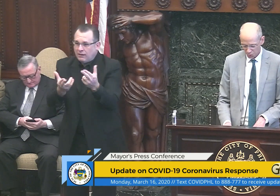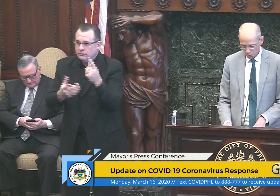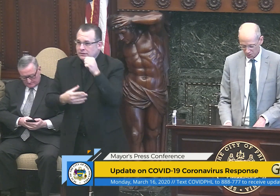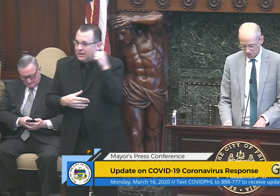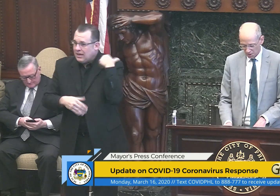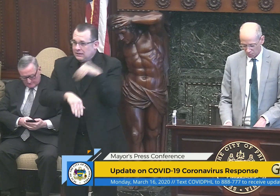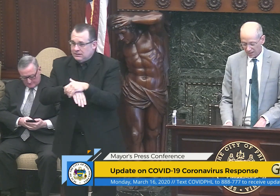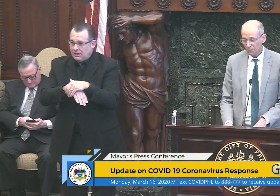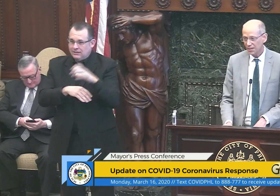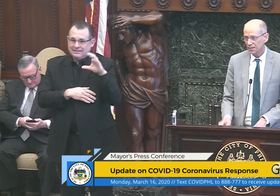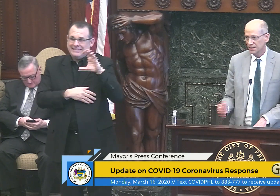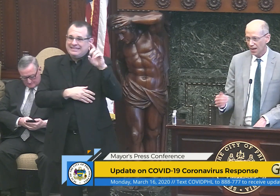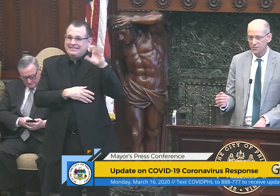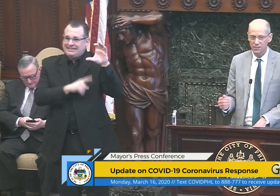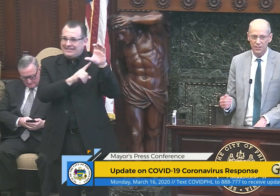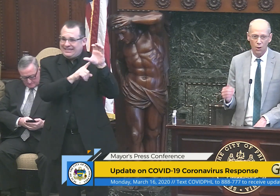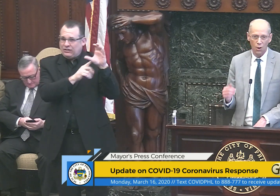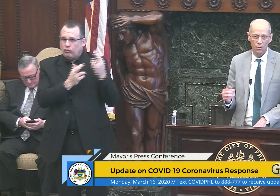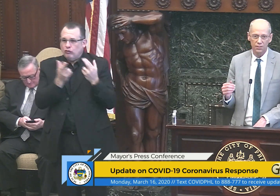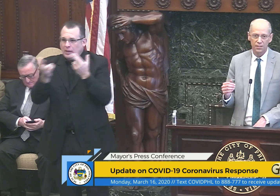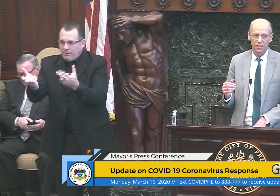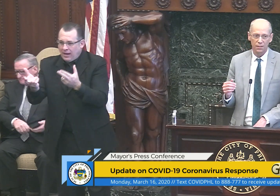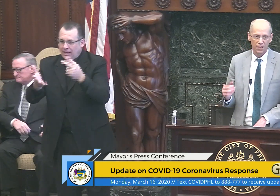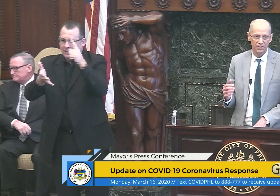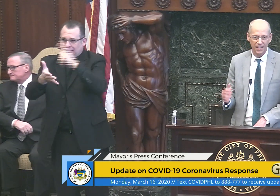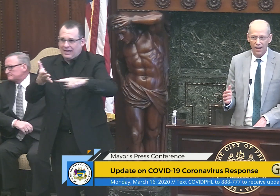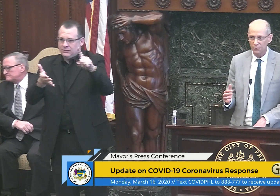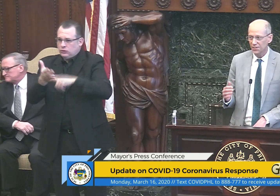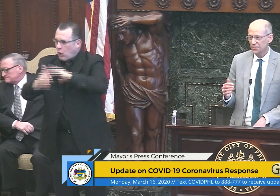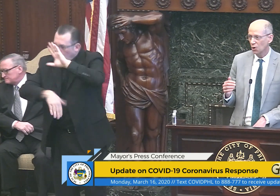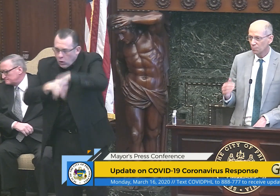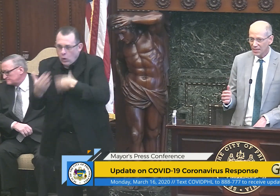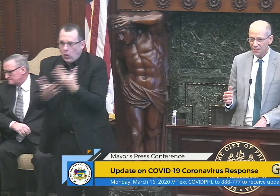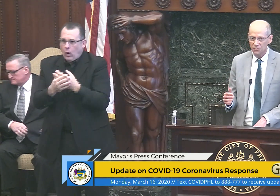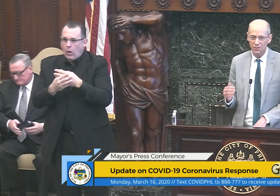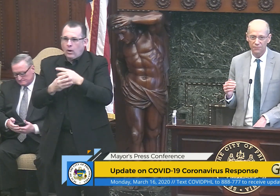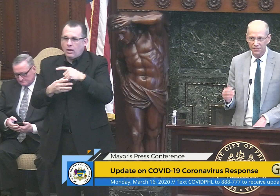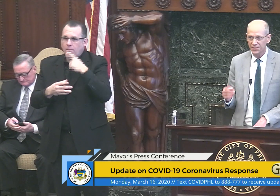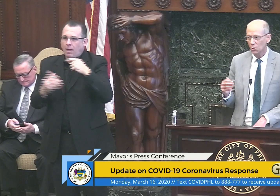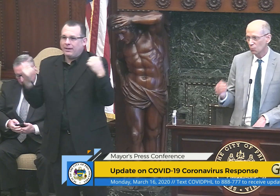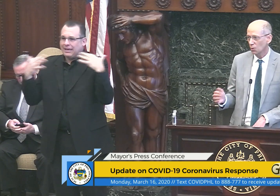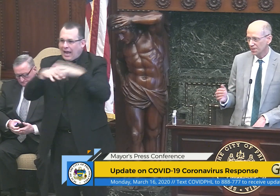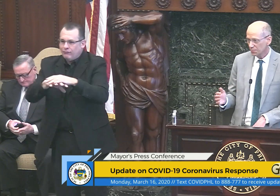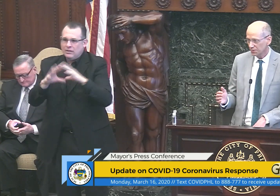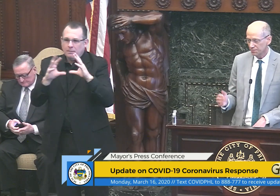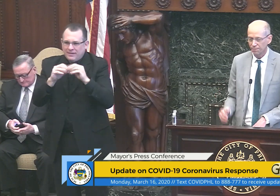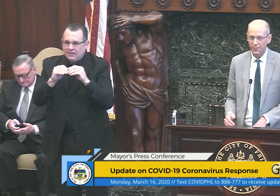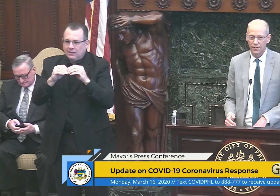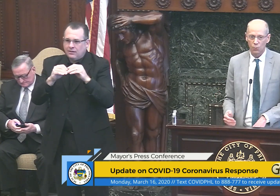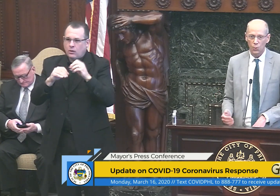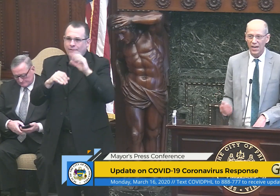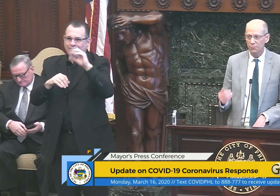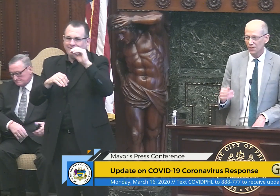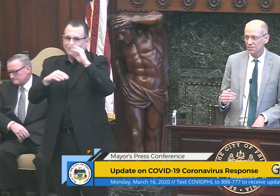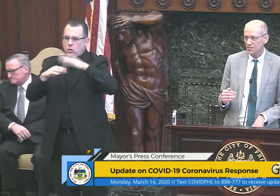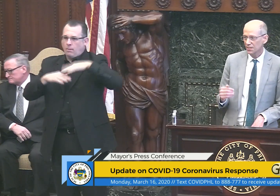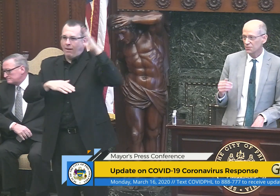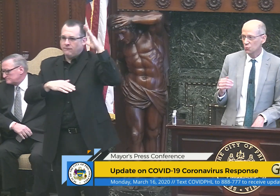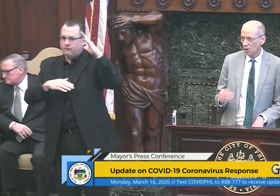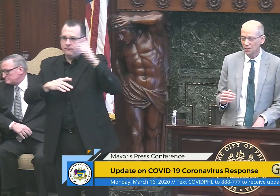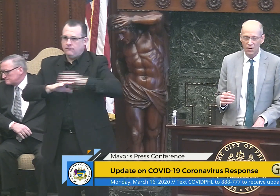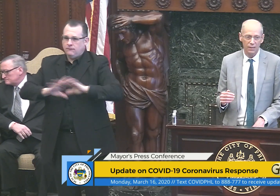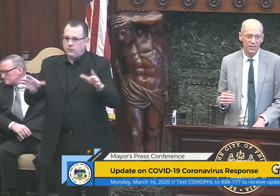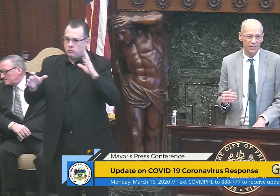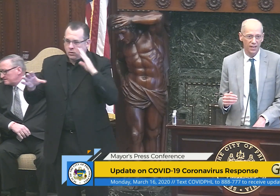Disease Control recommended canceling all public gatherings and all meetings with 50 or more people. We had